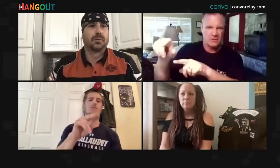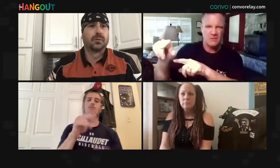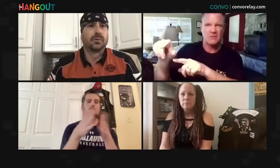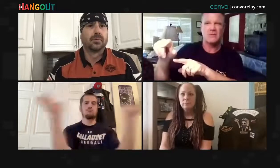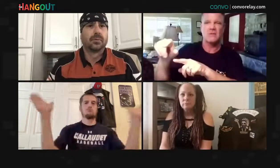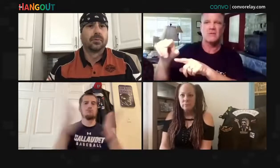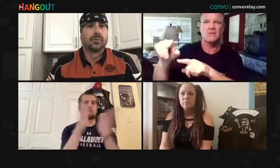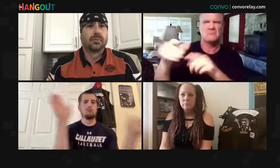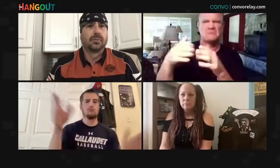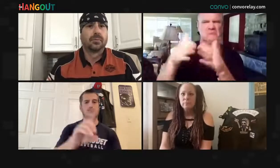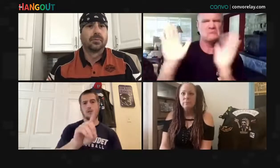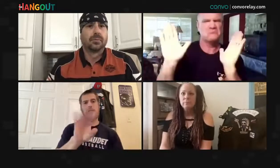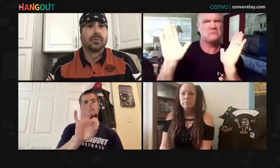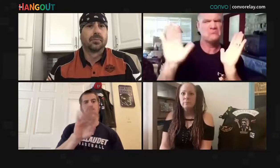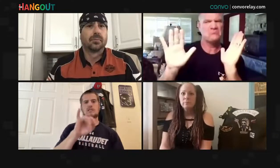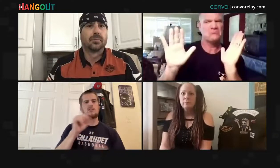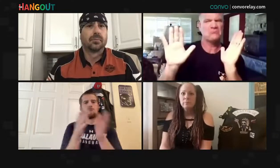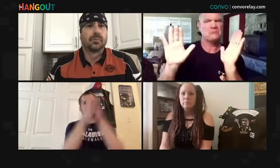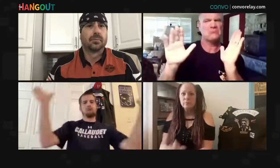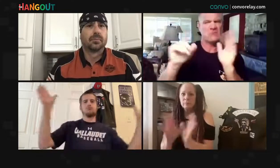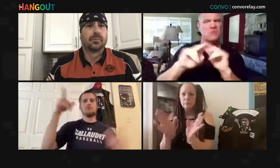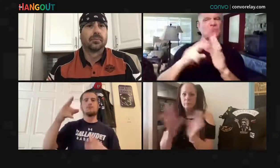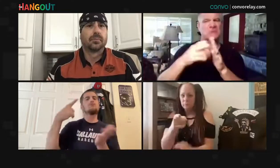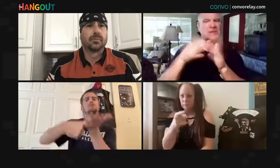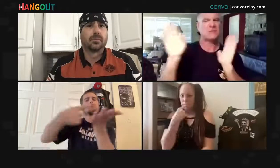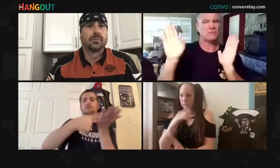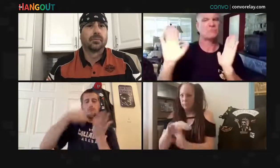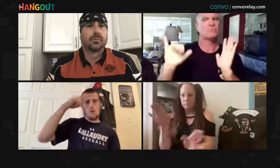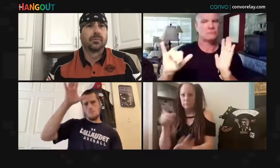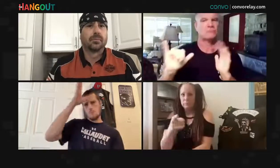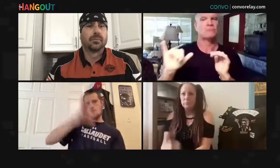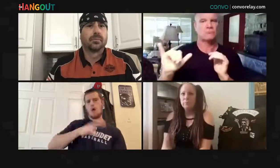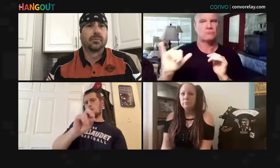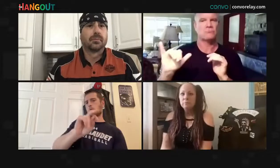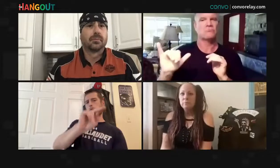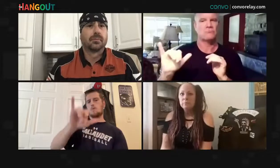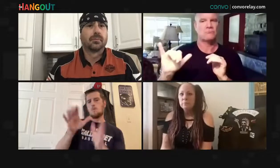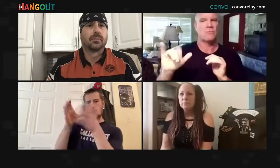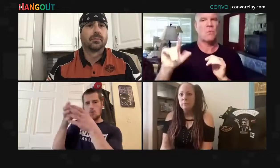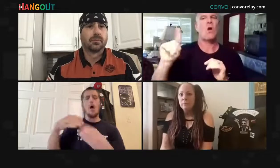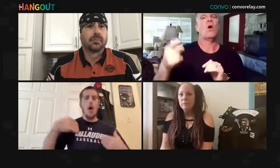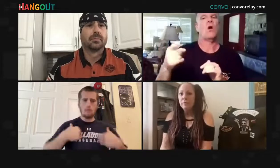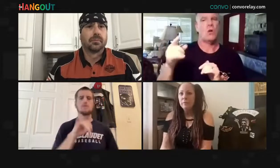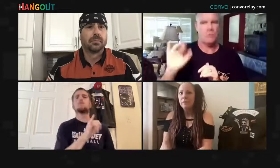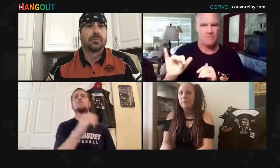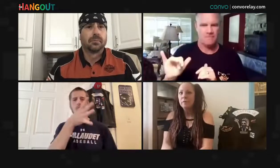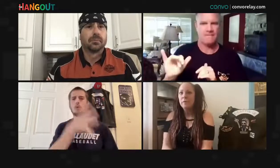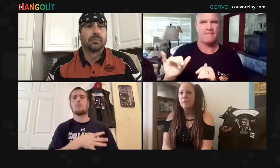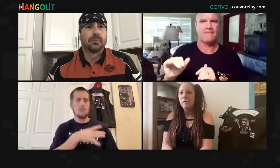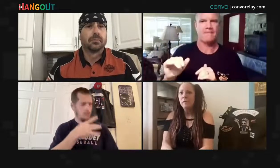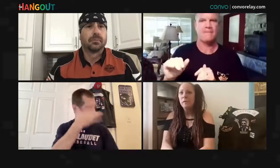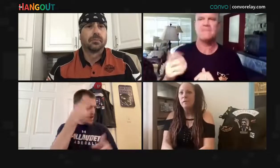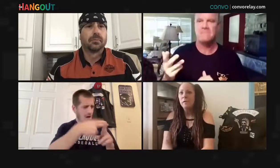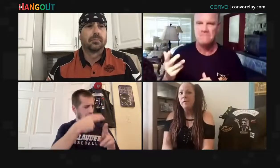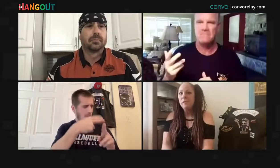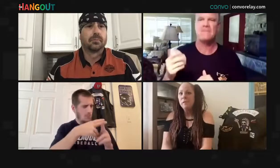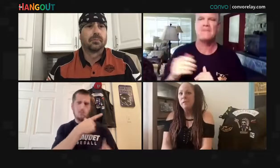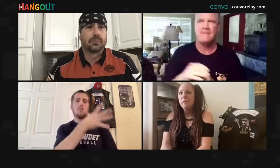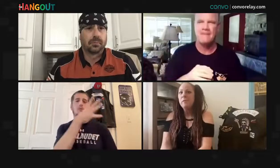an event there, right? No, it's nationwide. DFT is all over the place. This is JD. Yeah, they have a men's only group, but they also have a